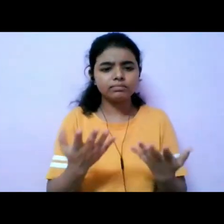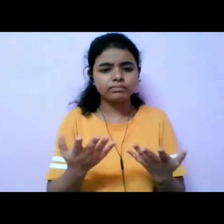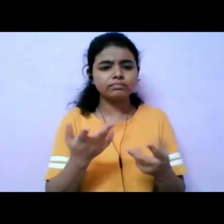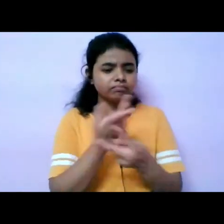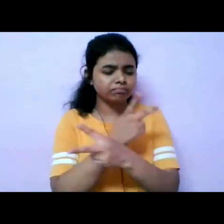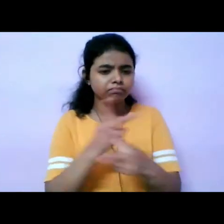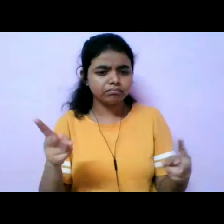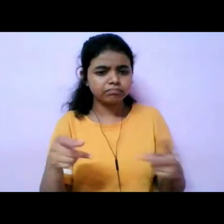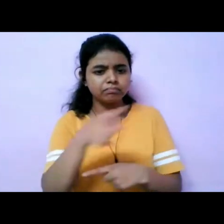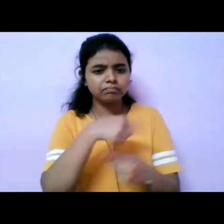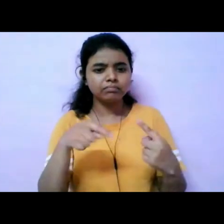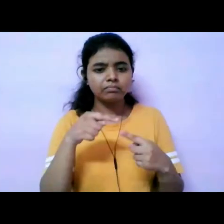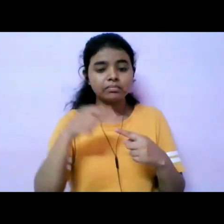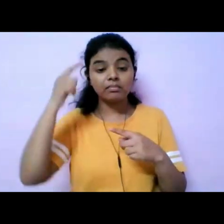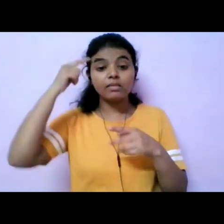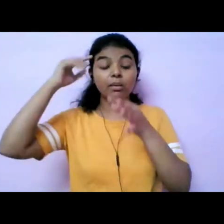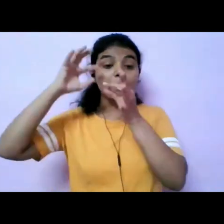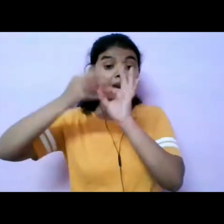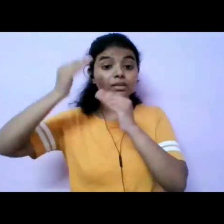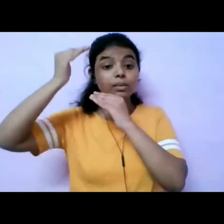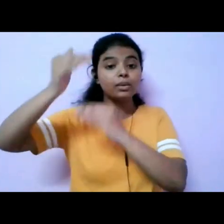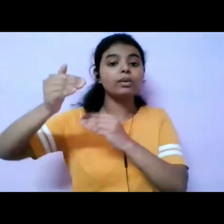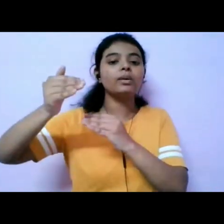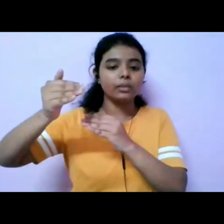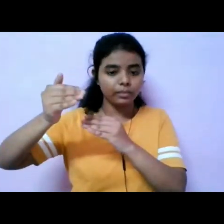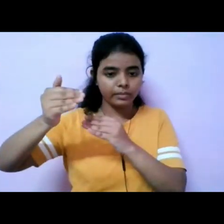chaos and bounds against it.